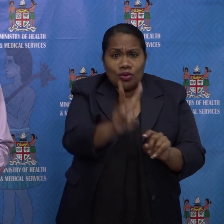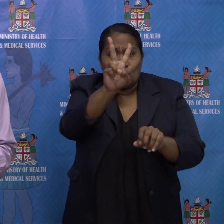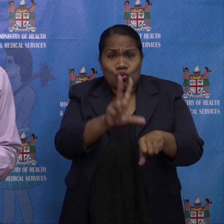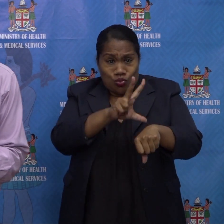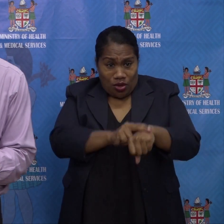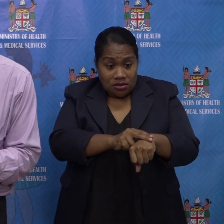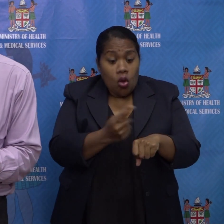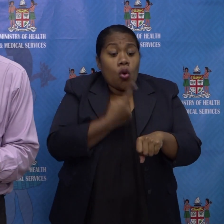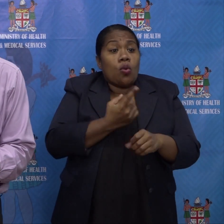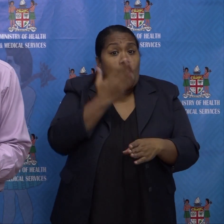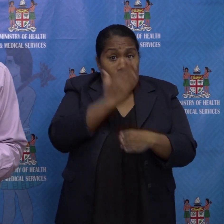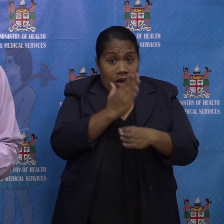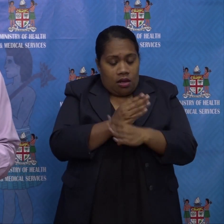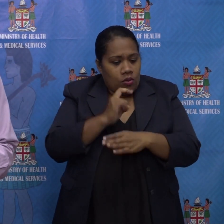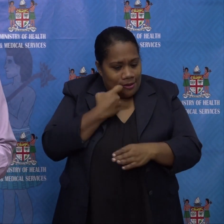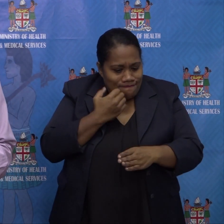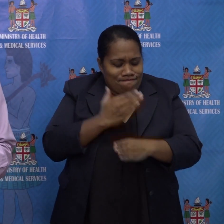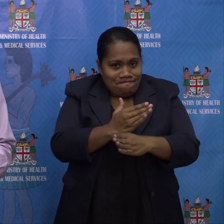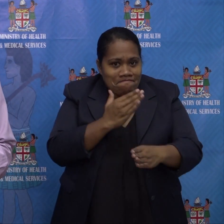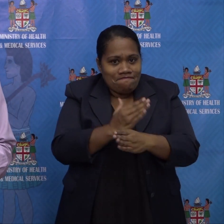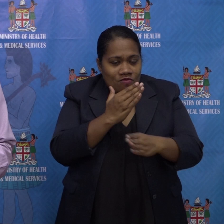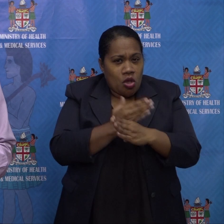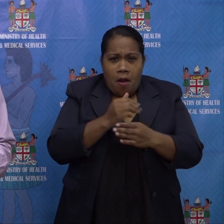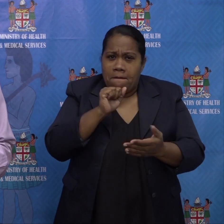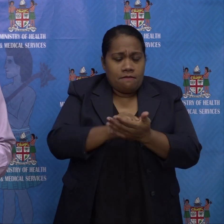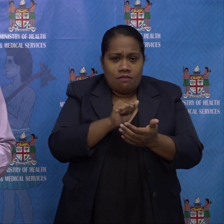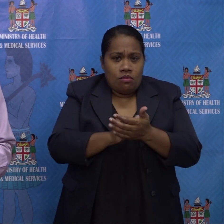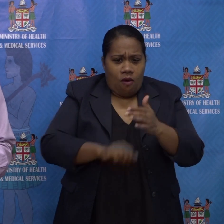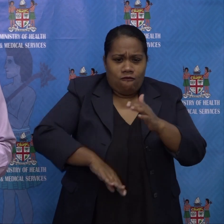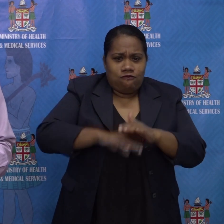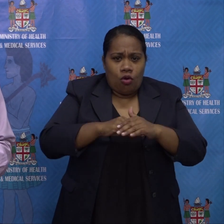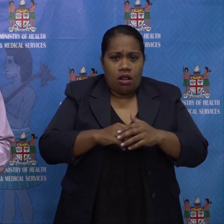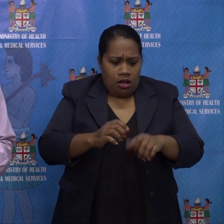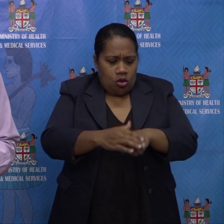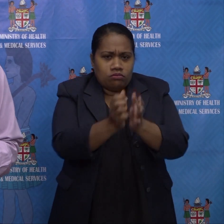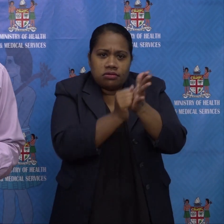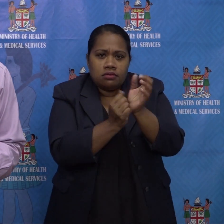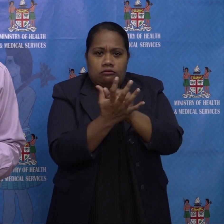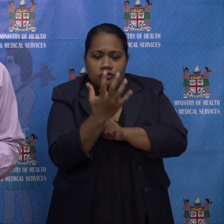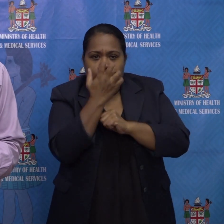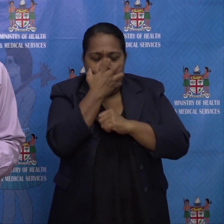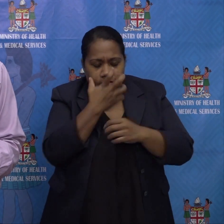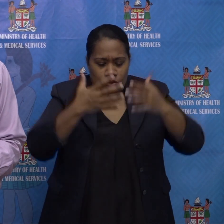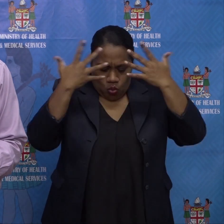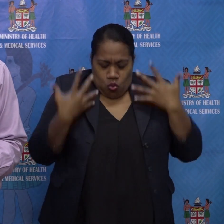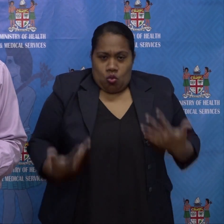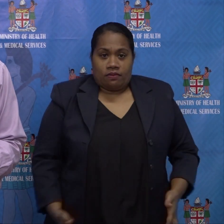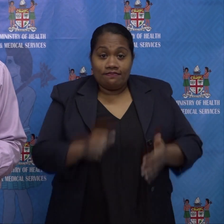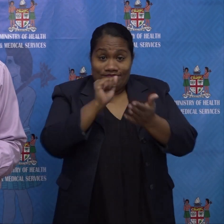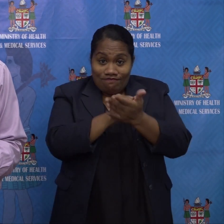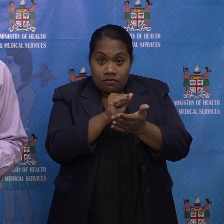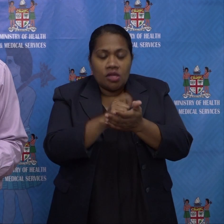will operate on high alert, fully equipped in the proper personal protective equipment. They will be screened regularly and